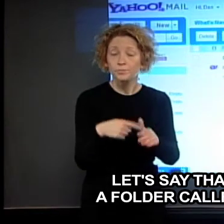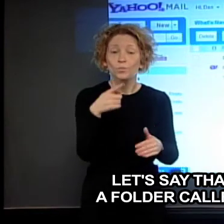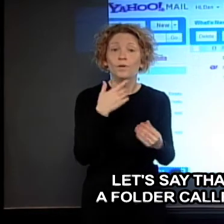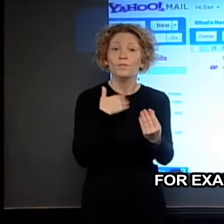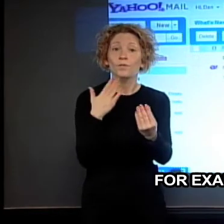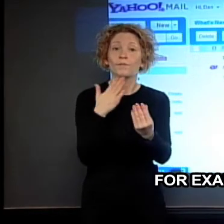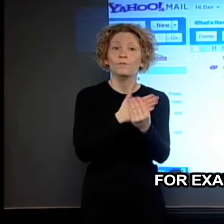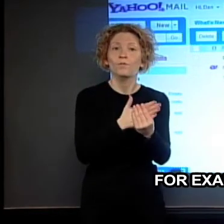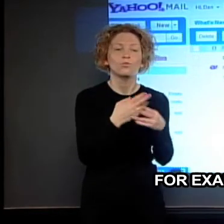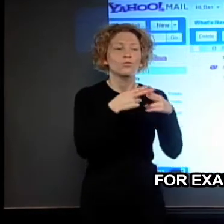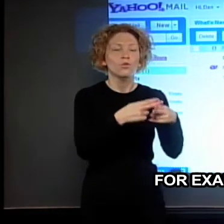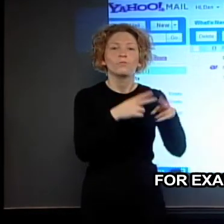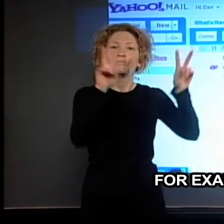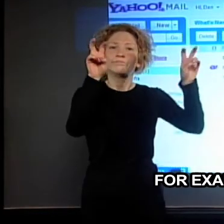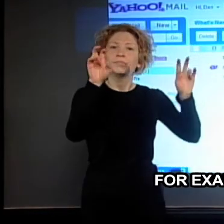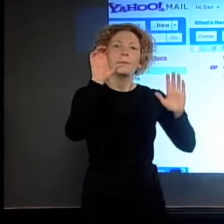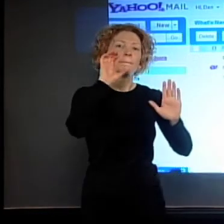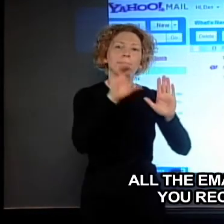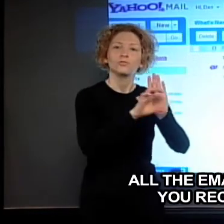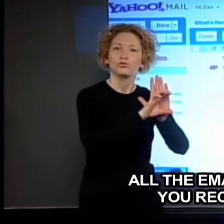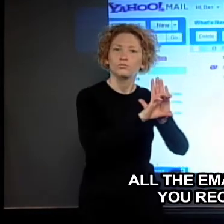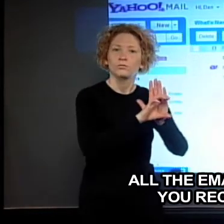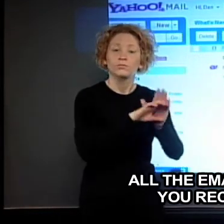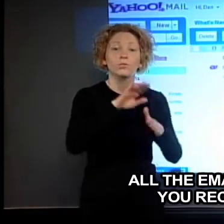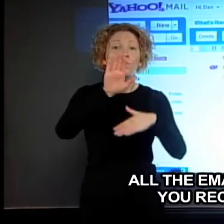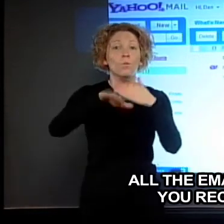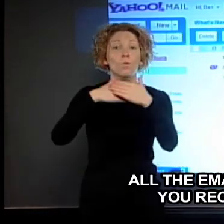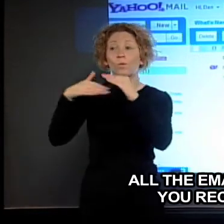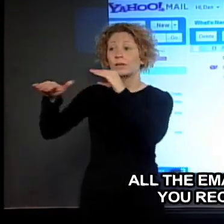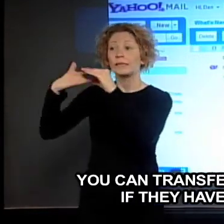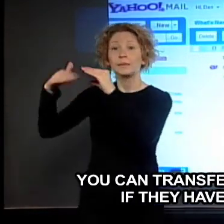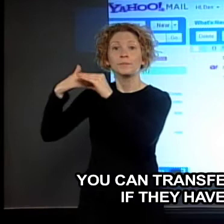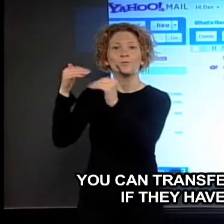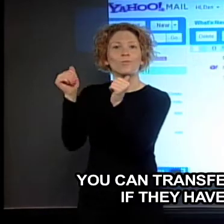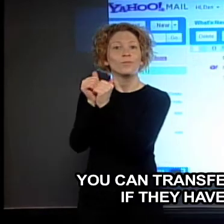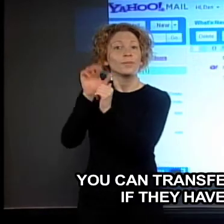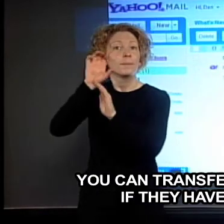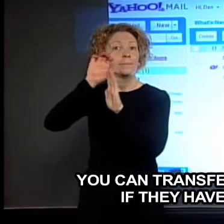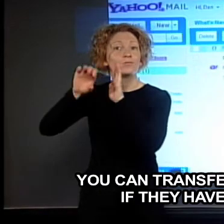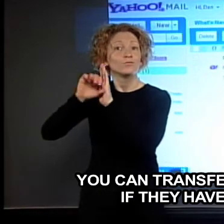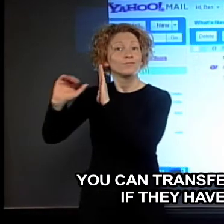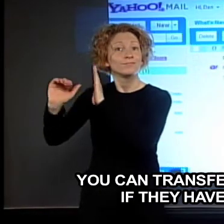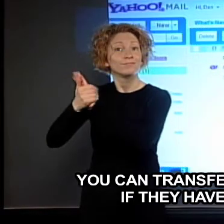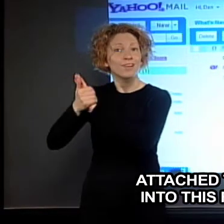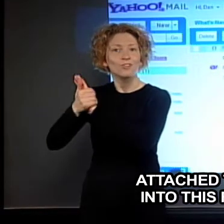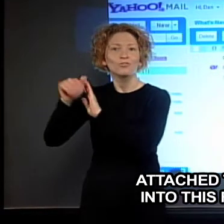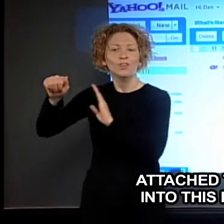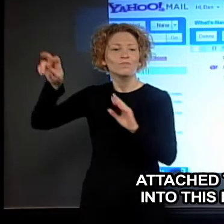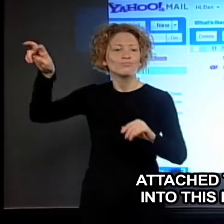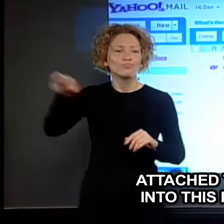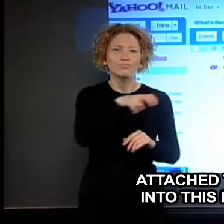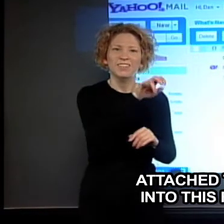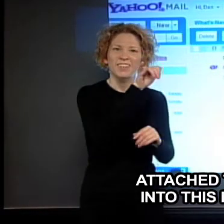Pictures, for example. All the emails that you receive, you can transfer these emails if they have pictures attached to them into this